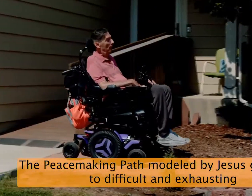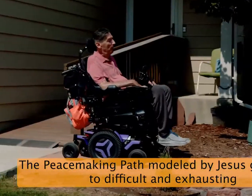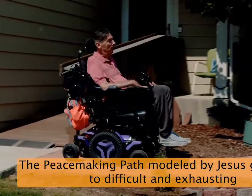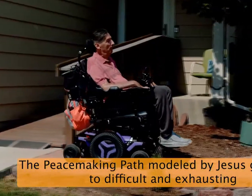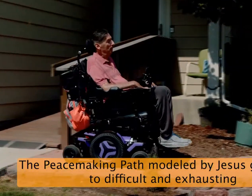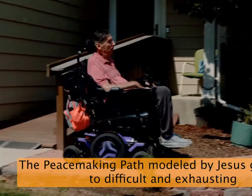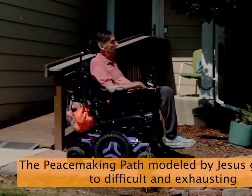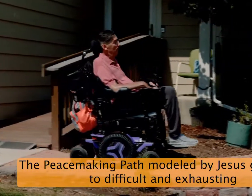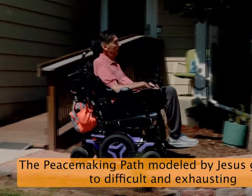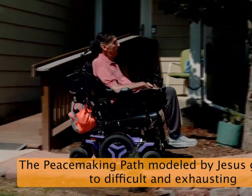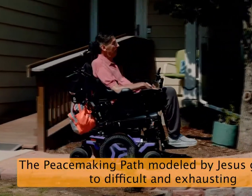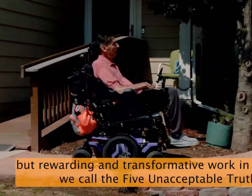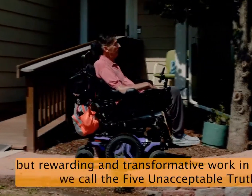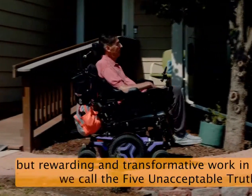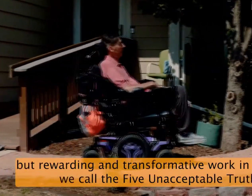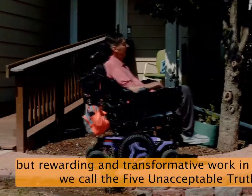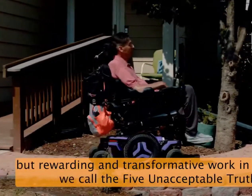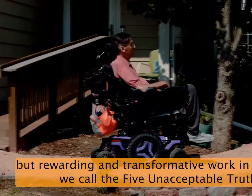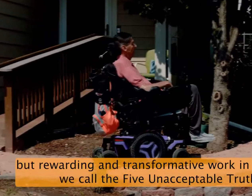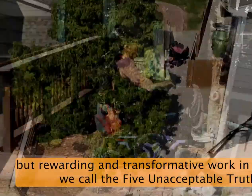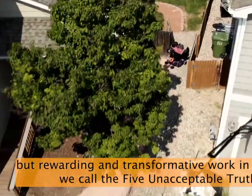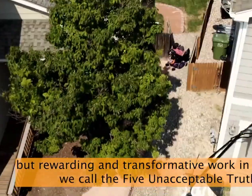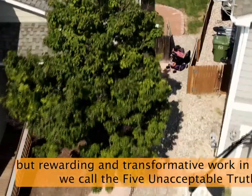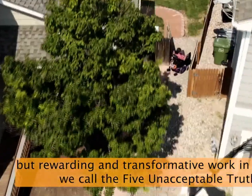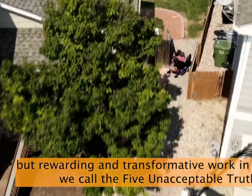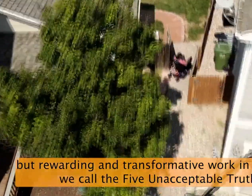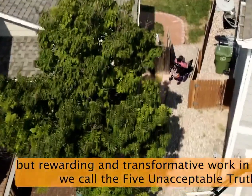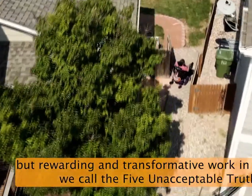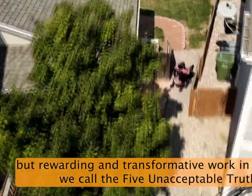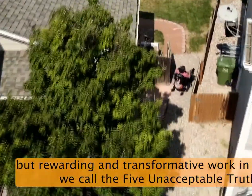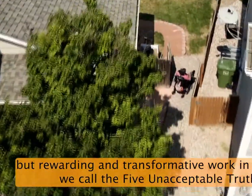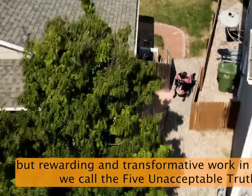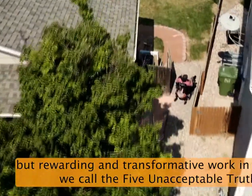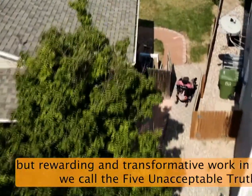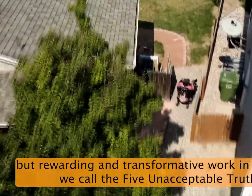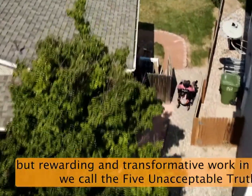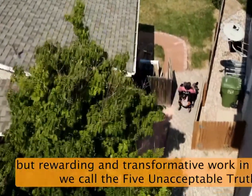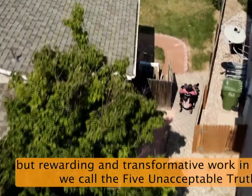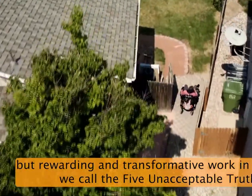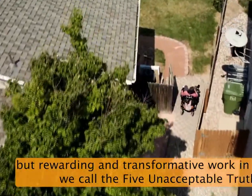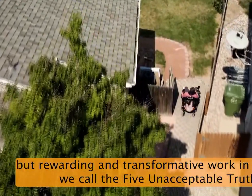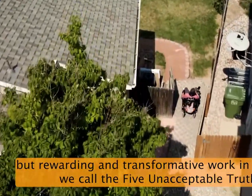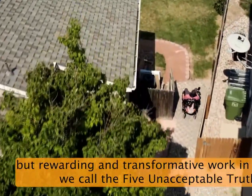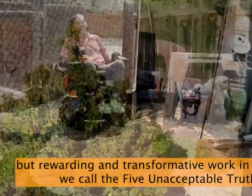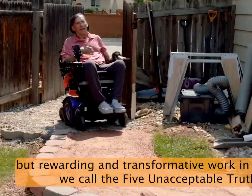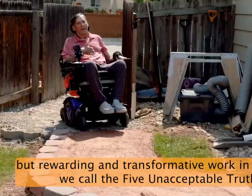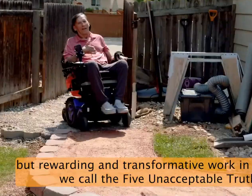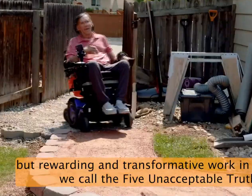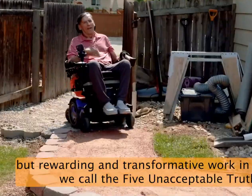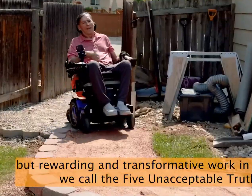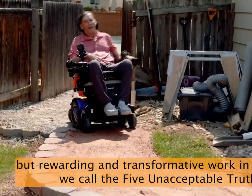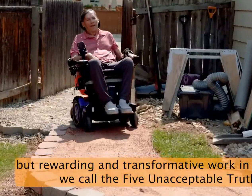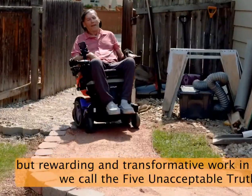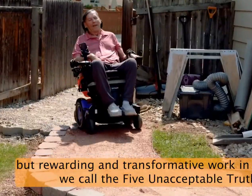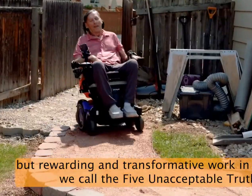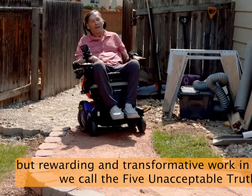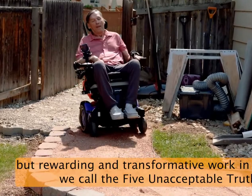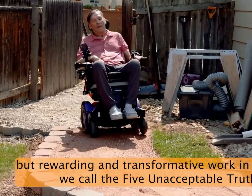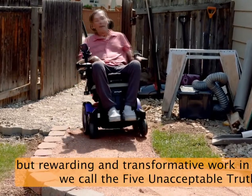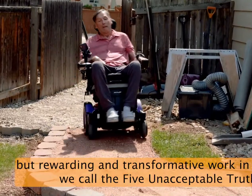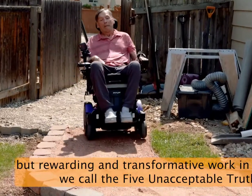to difficult and exhausting, but rewarding and transformative work in 5 areas we call the